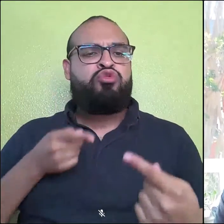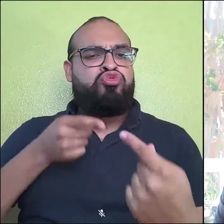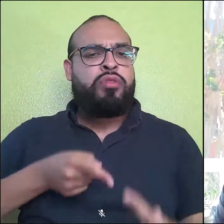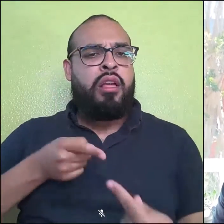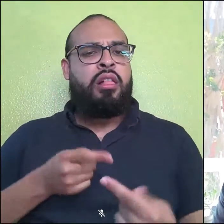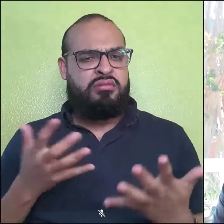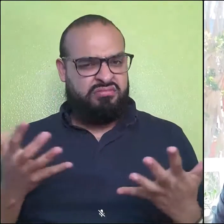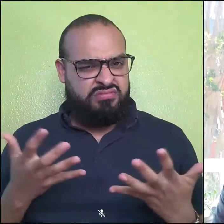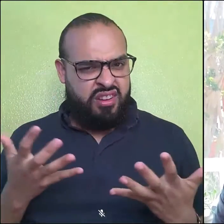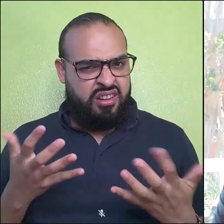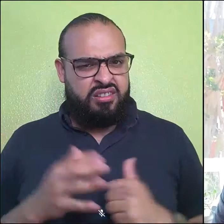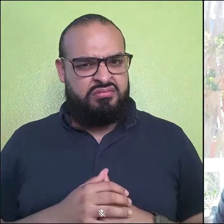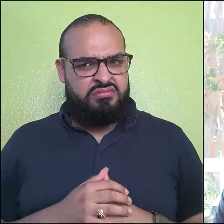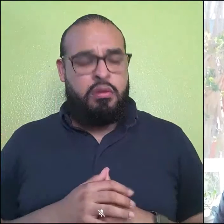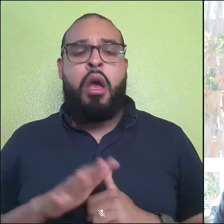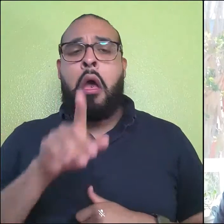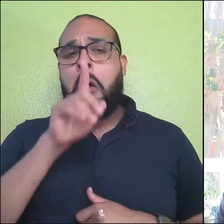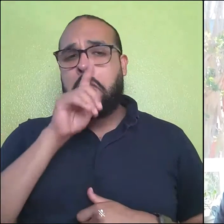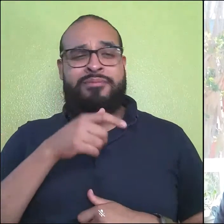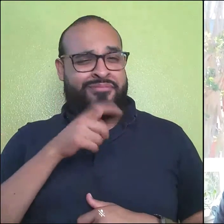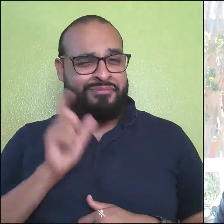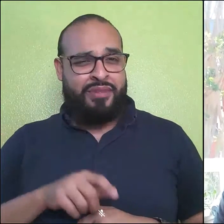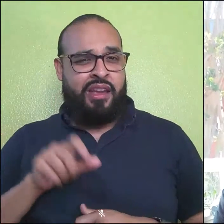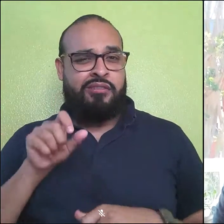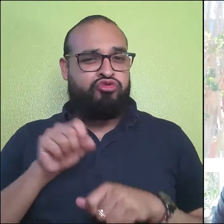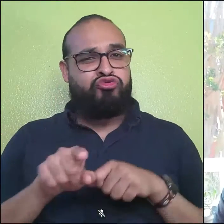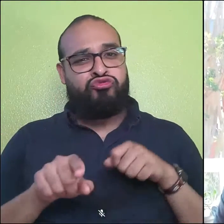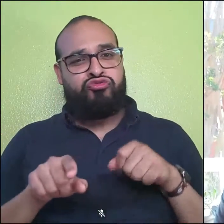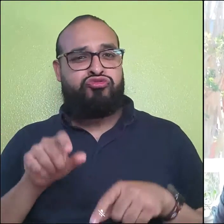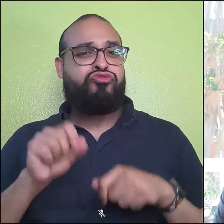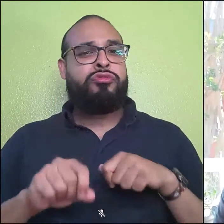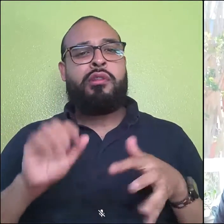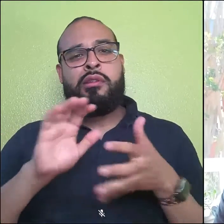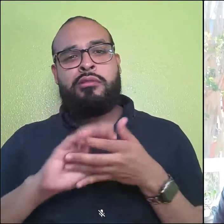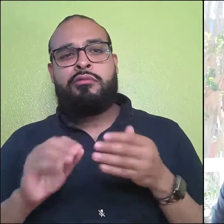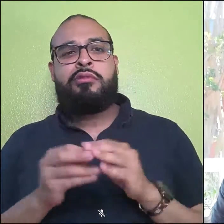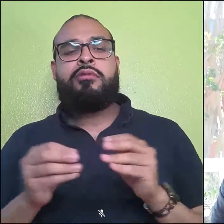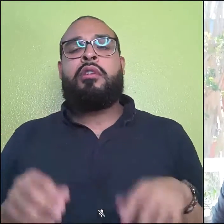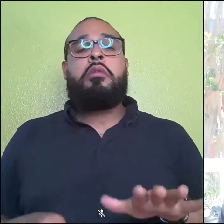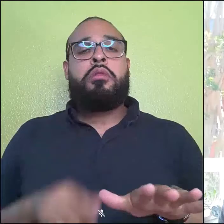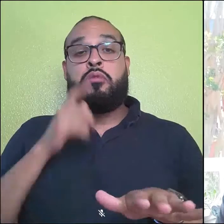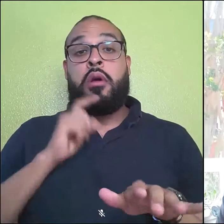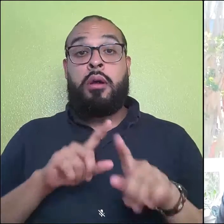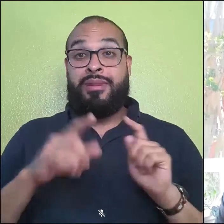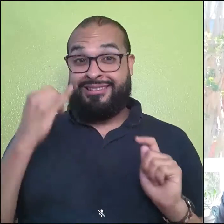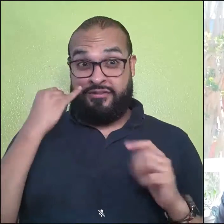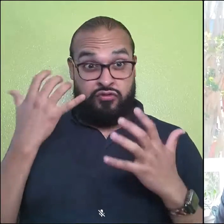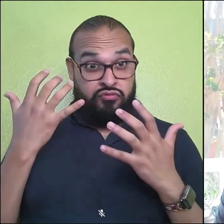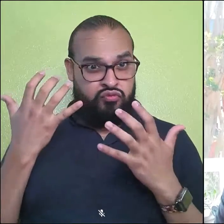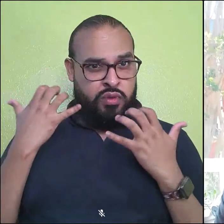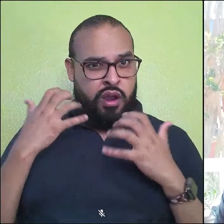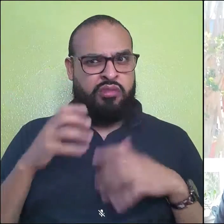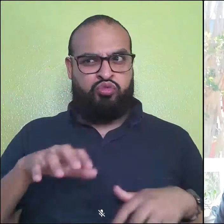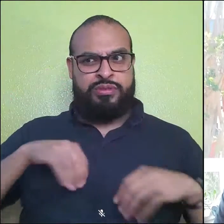if you feel called to and feel like you want to step into being vulnerable, what are the challenges that